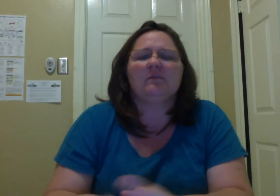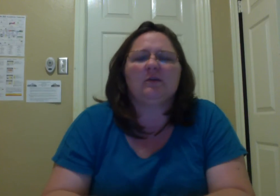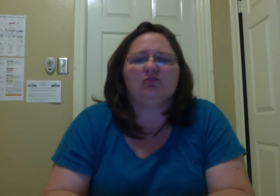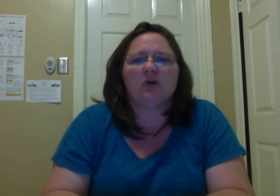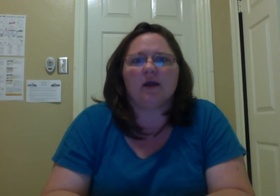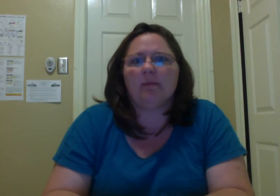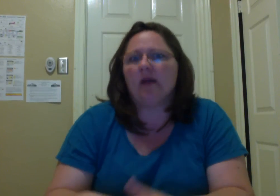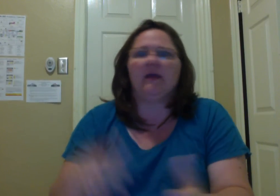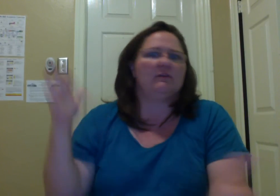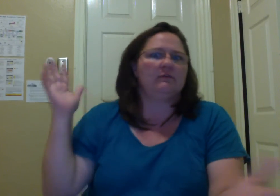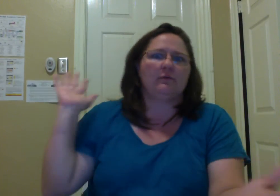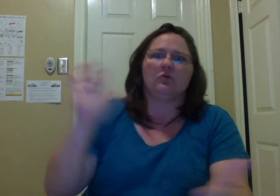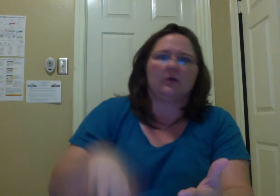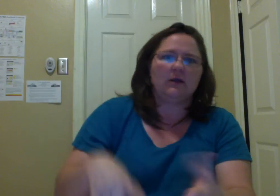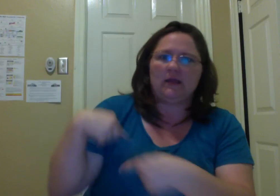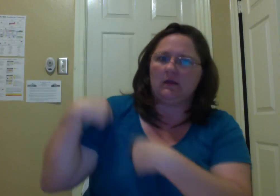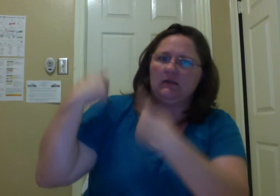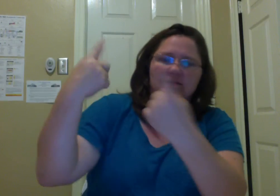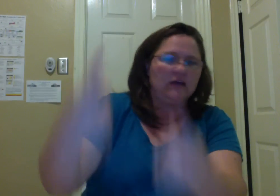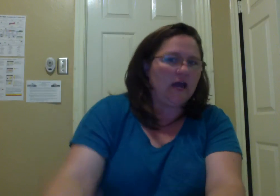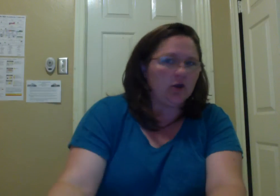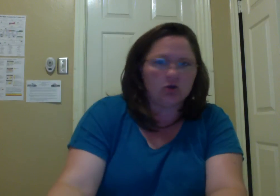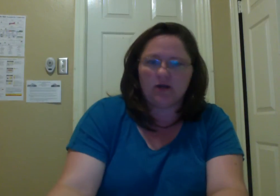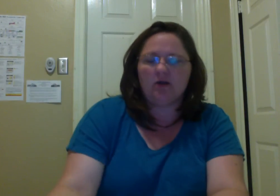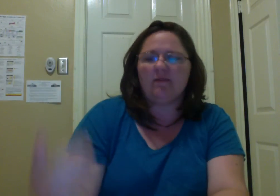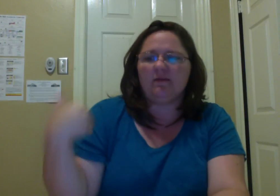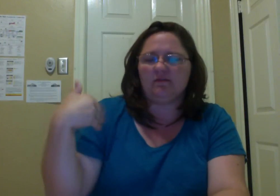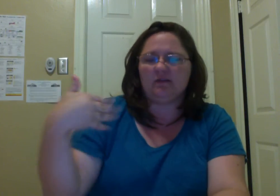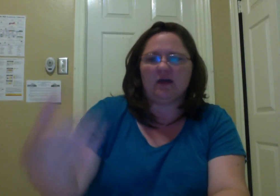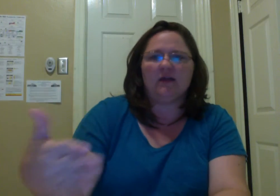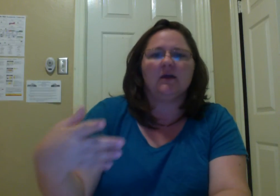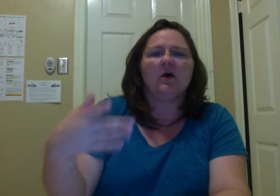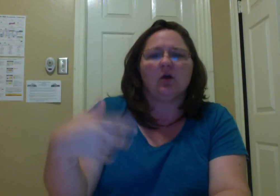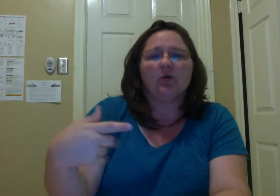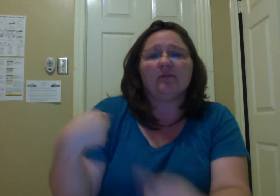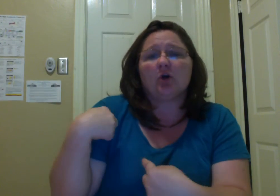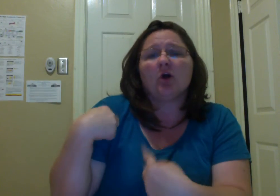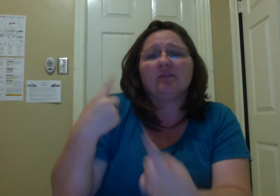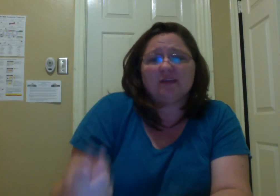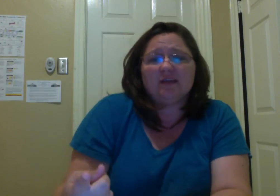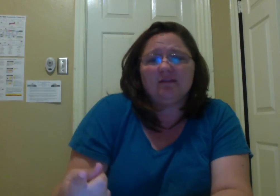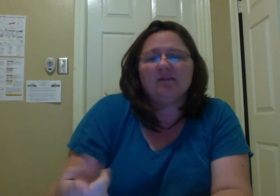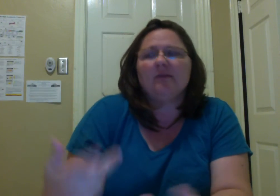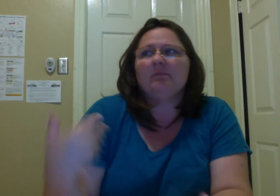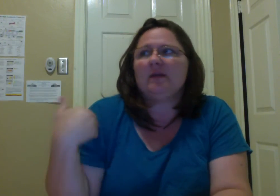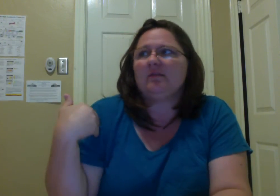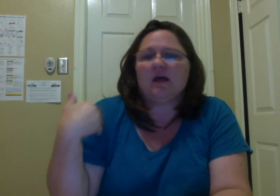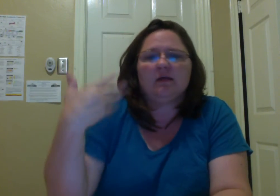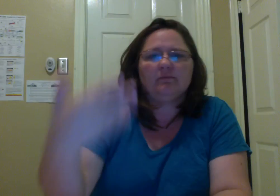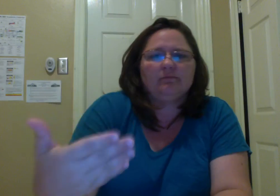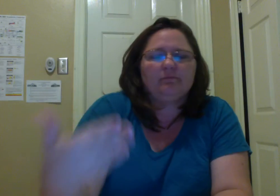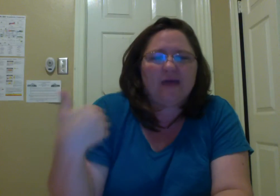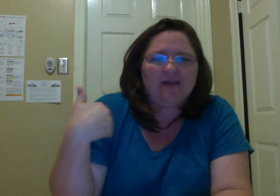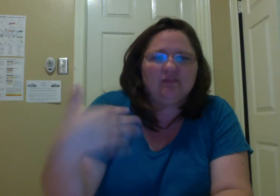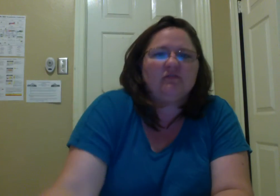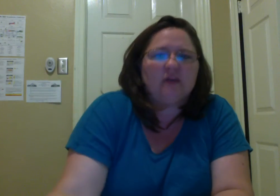you're talking about like his full career, like his entire career. And this sign, although it's called since, it means a passage of time,